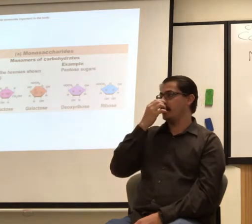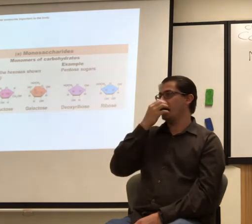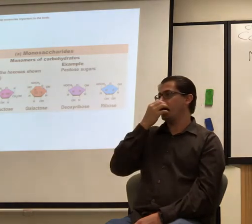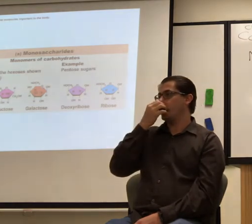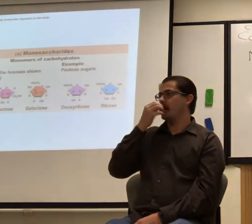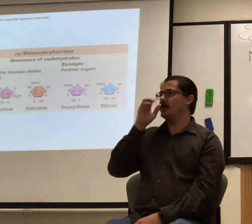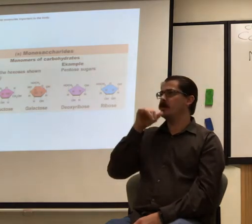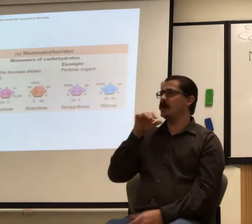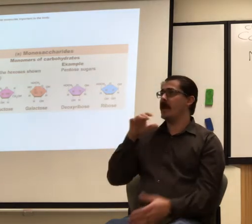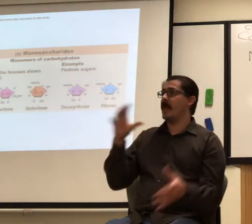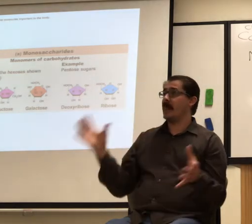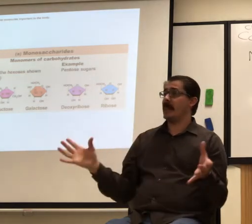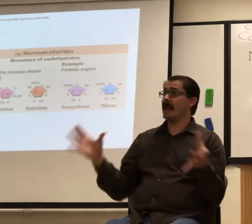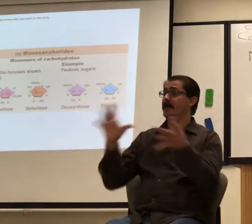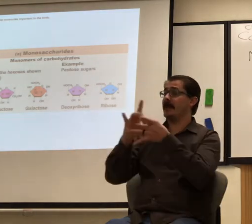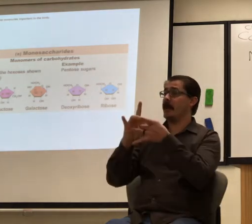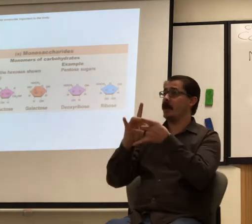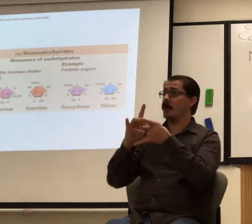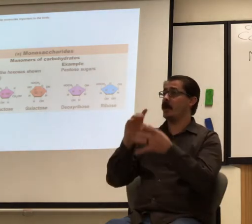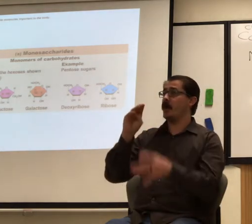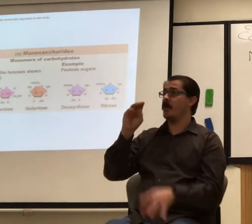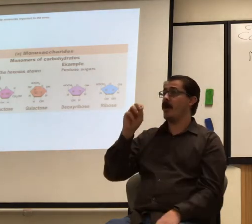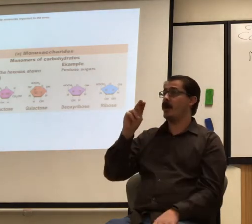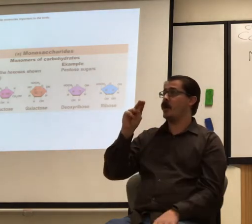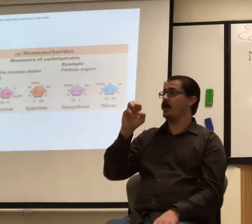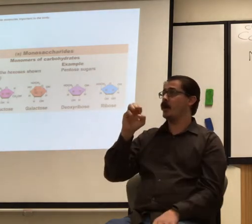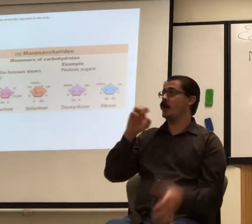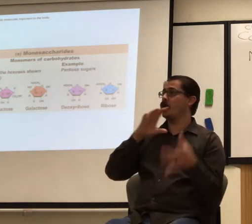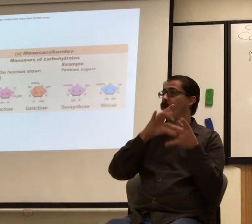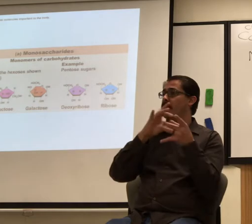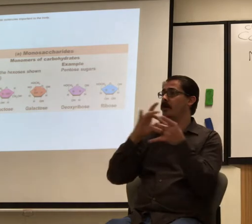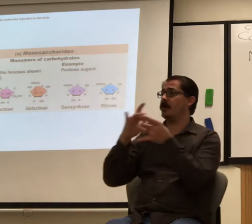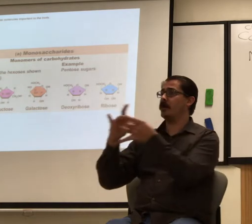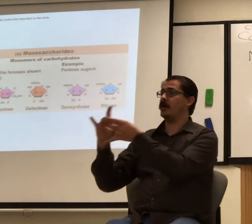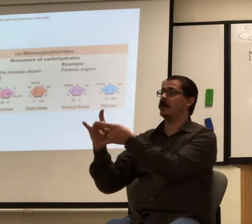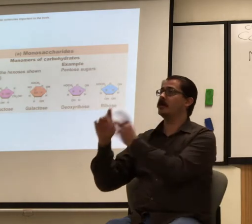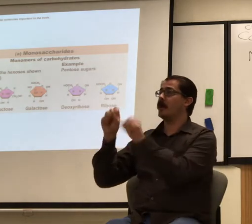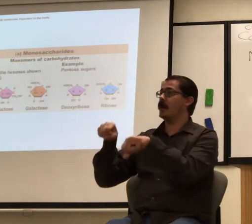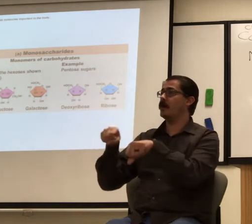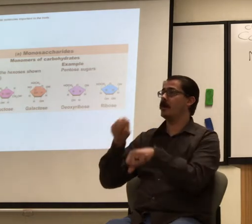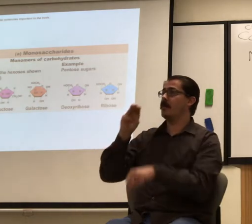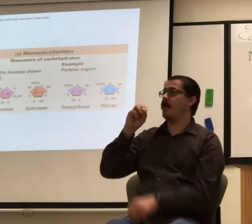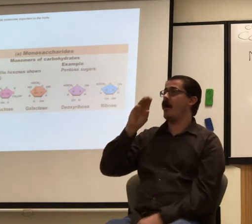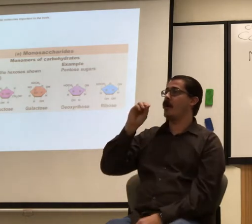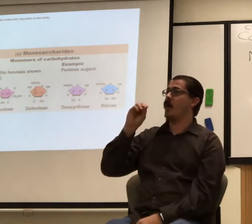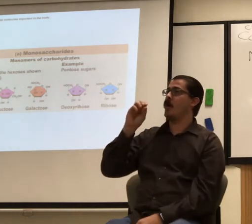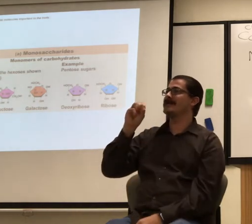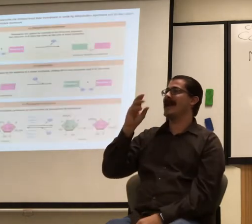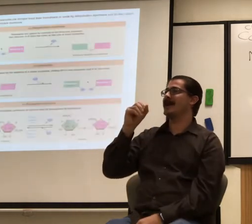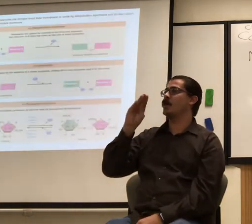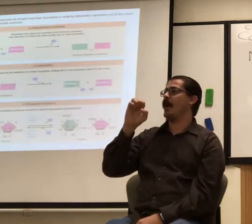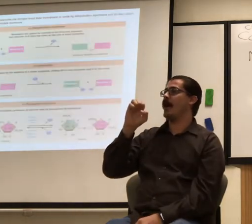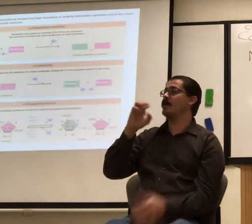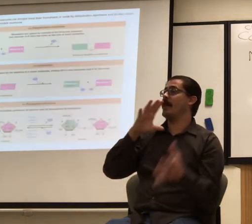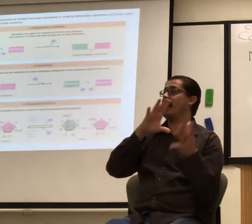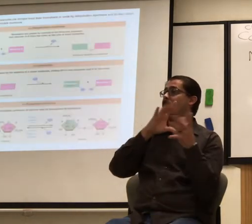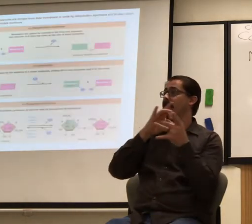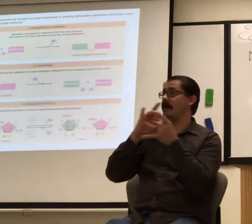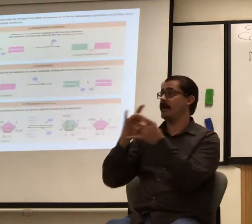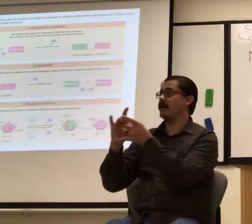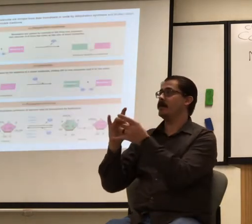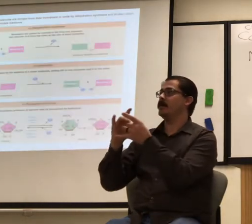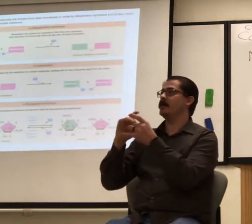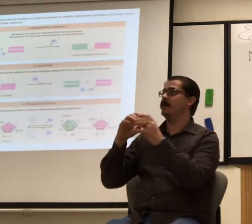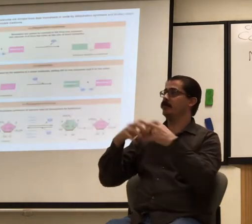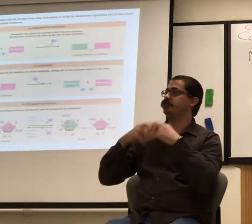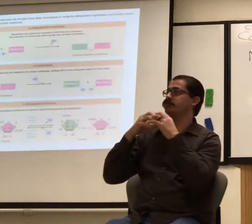You can link these together. These monomers can be linked together. The monosaccharides can be linked to form